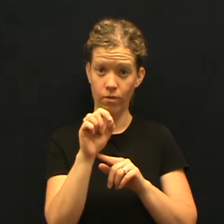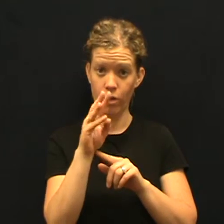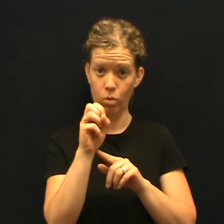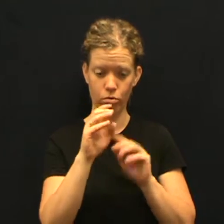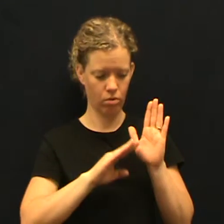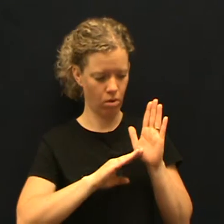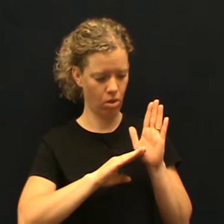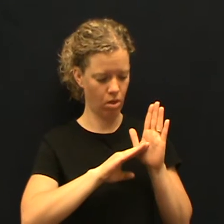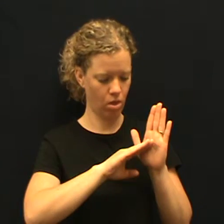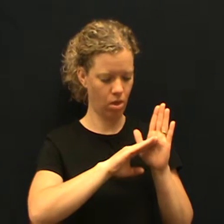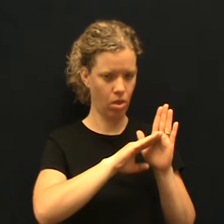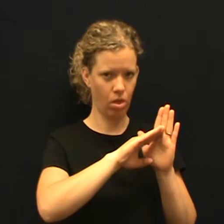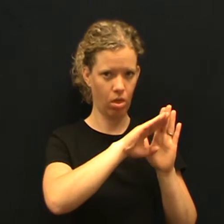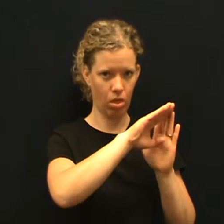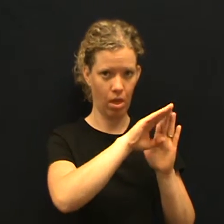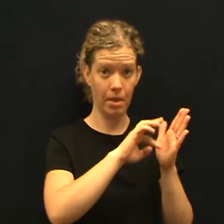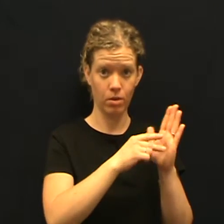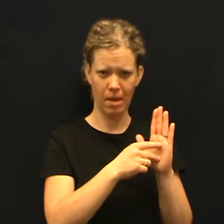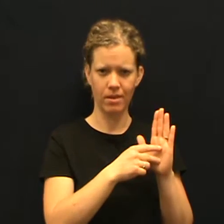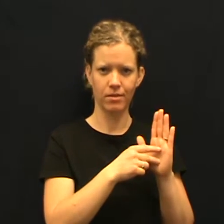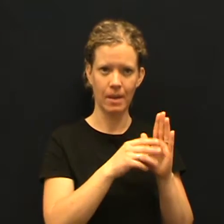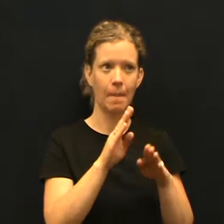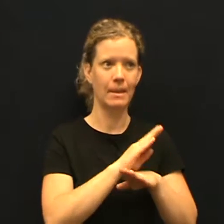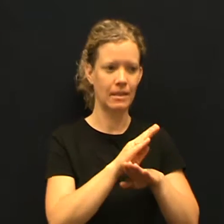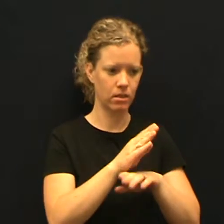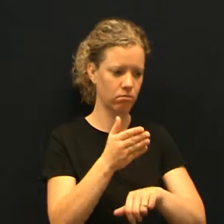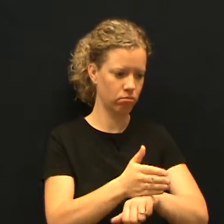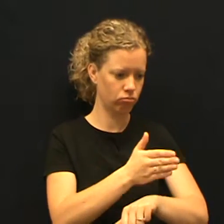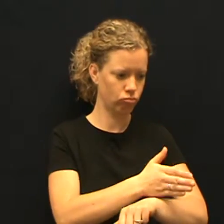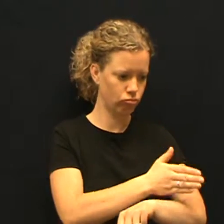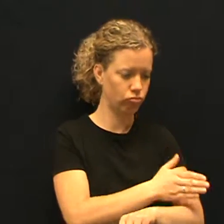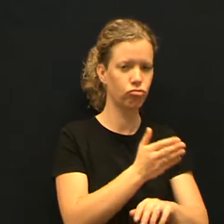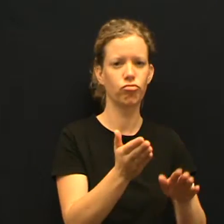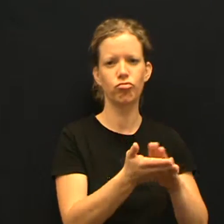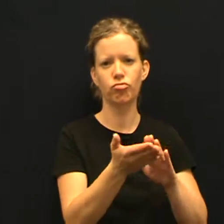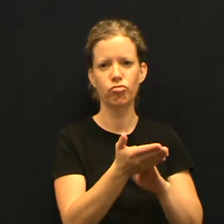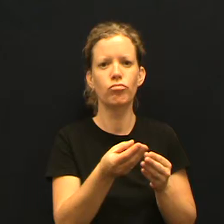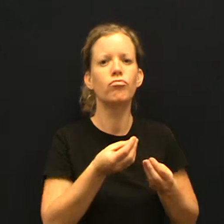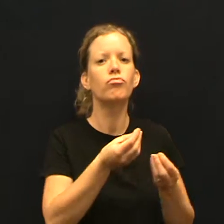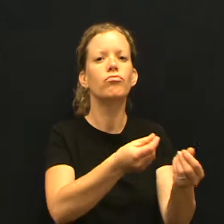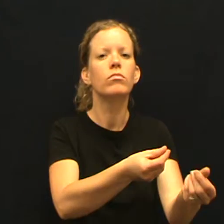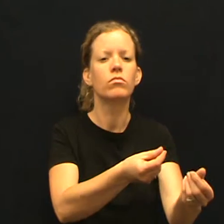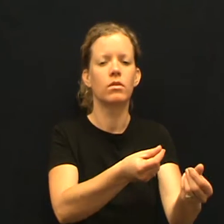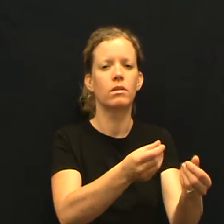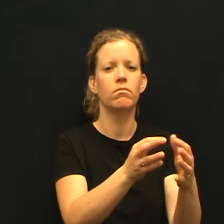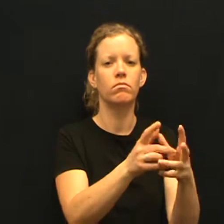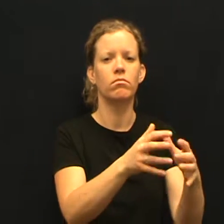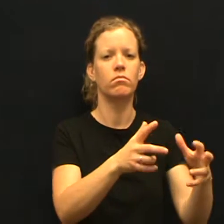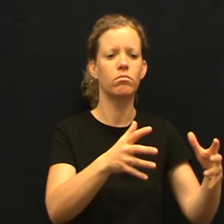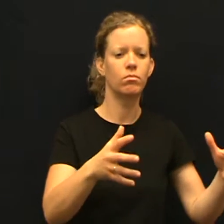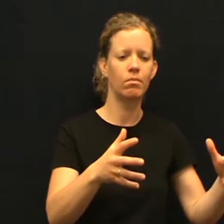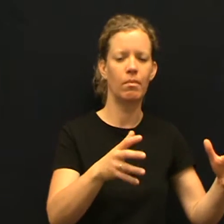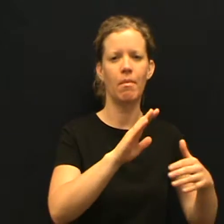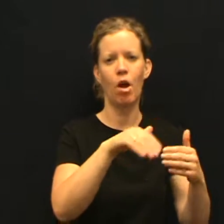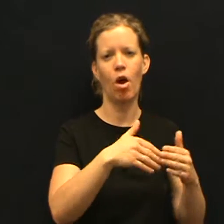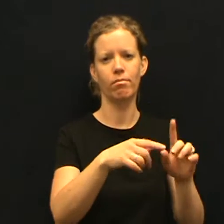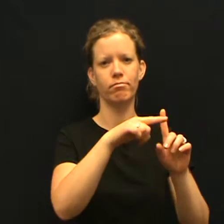just means that we're operating more efficiently and probably growing, all signs of a healthy organization.